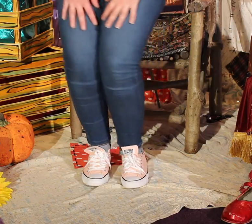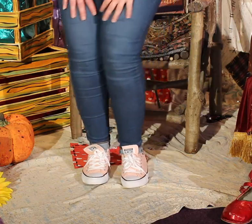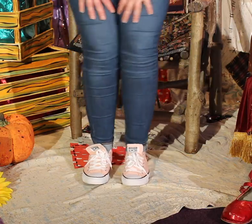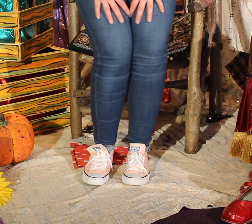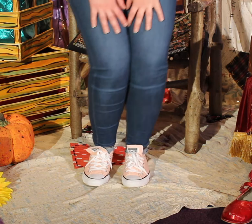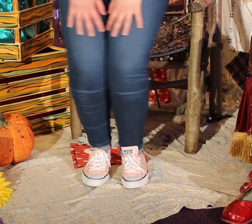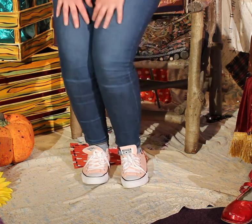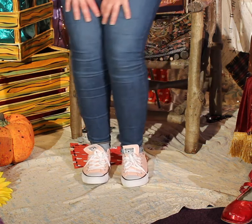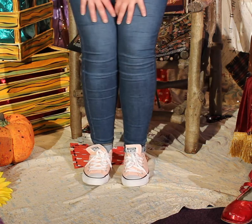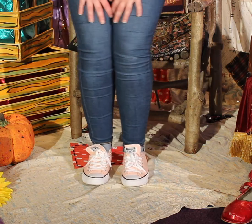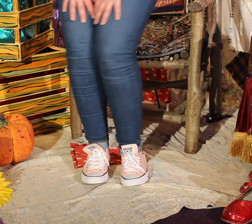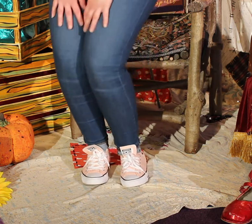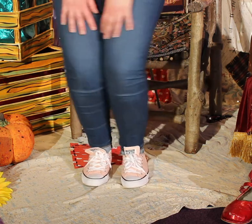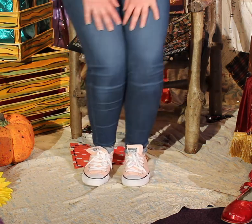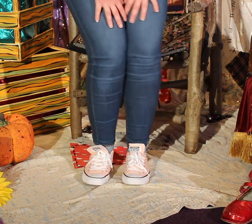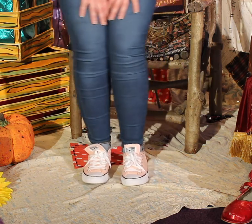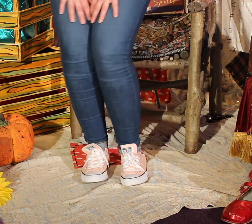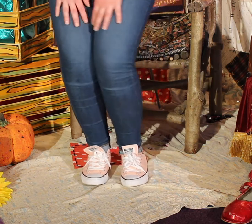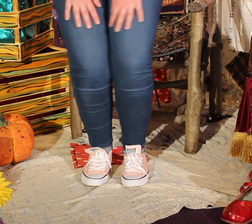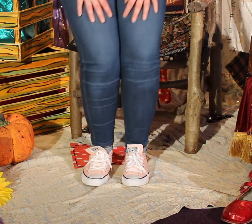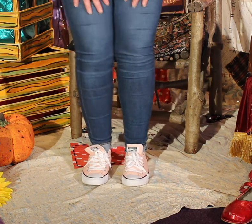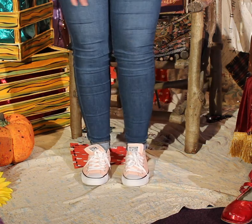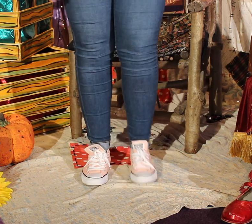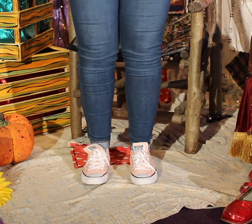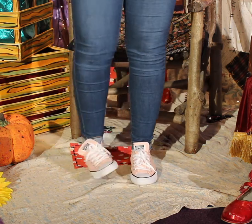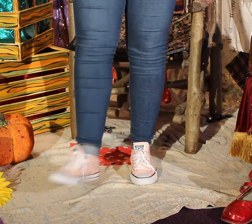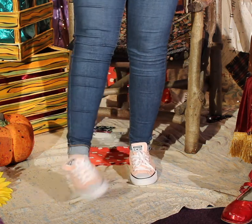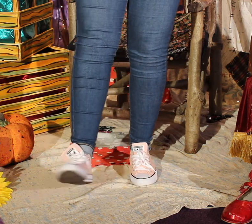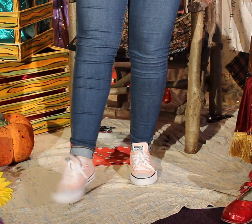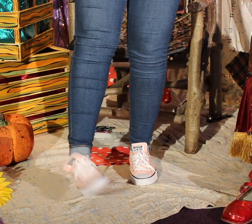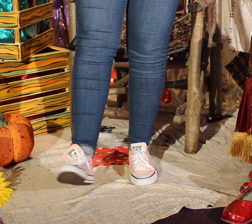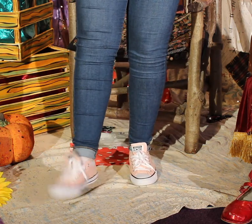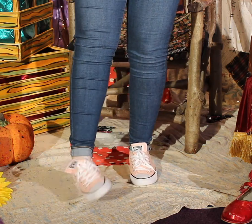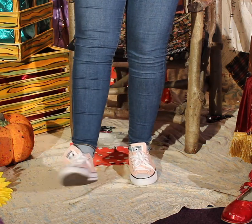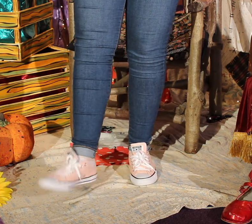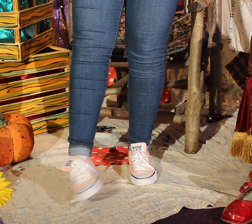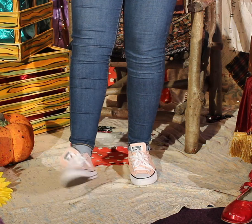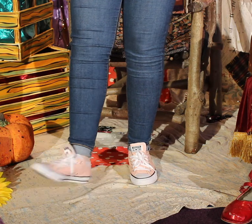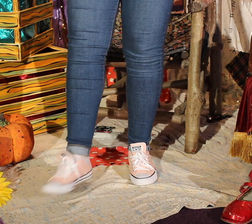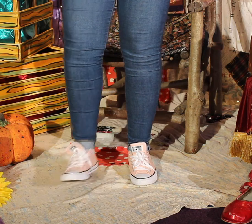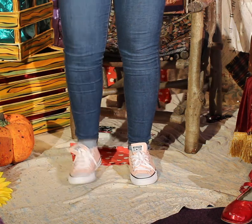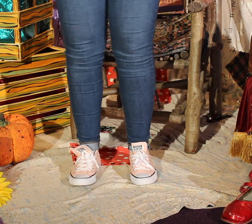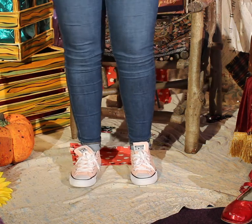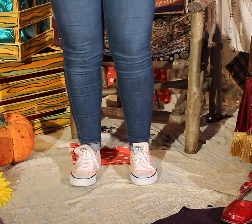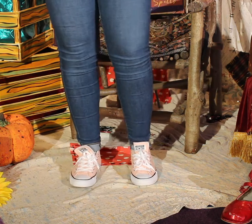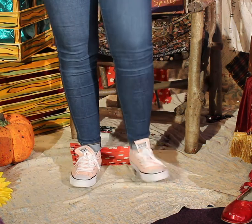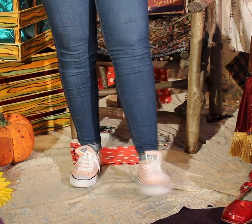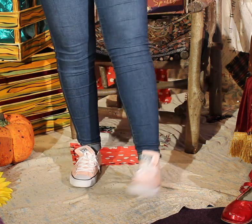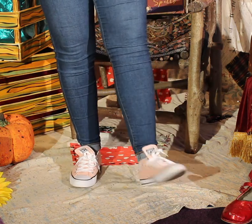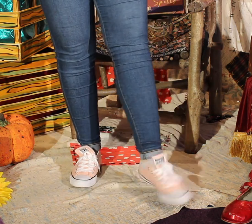our knees one way. And then the other way. Circle our feet one way. And then the other